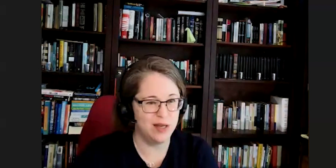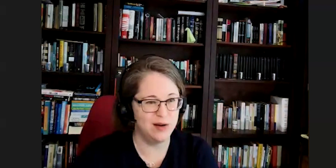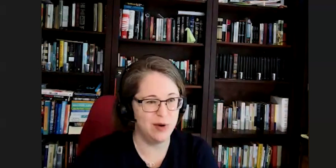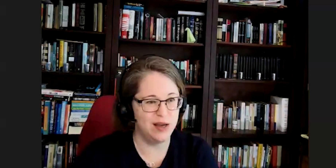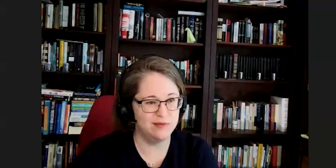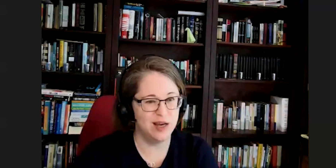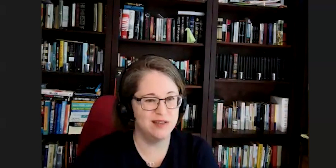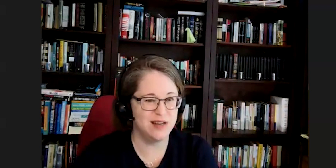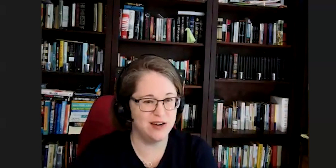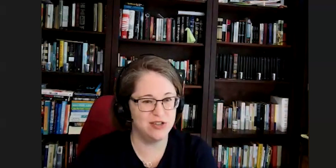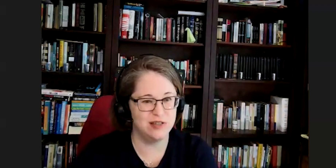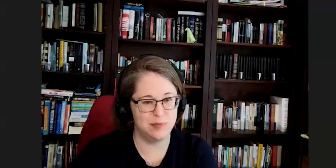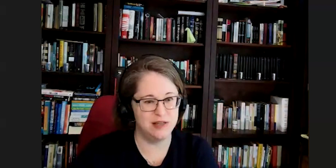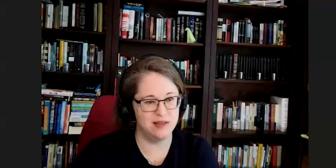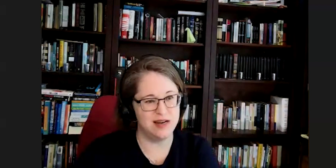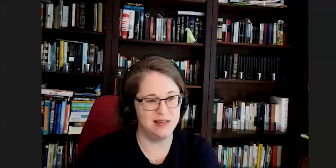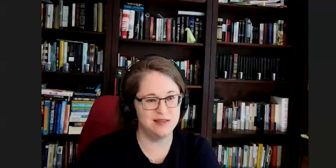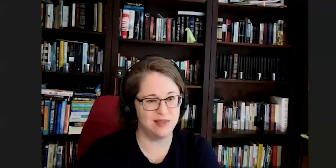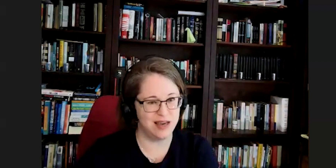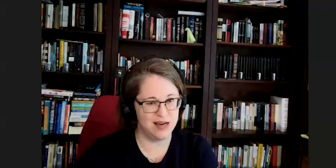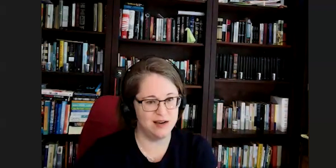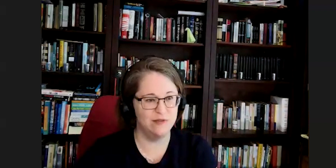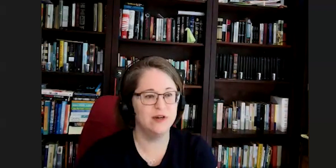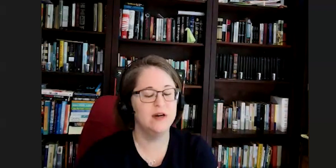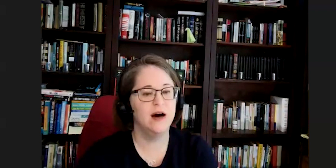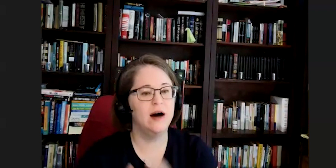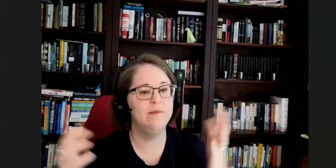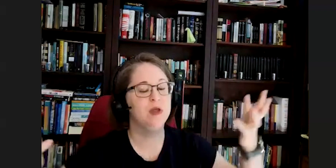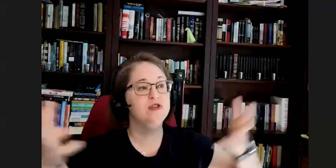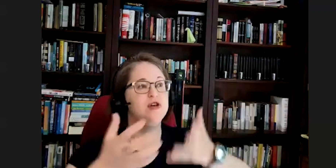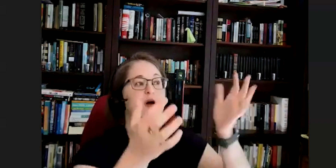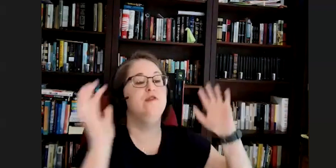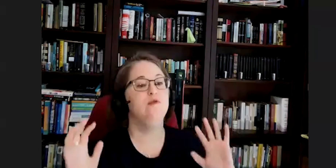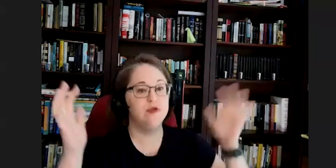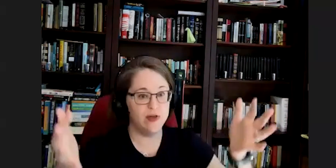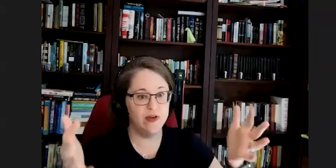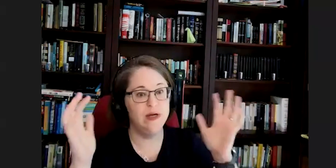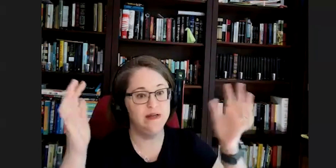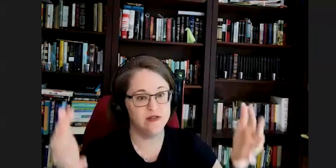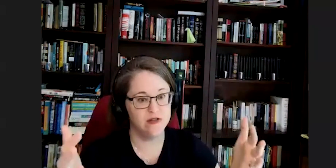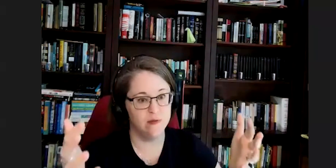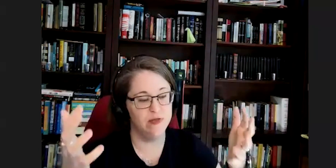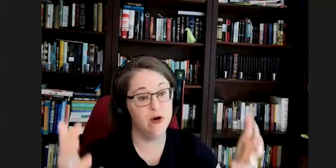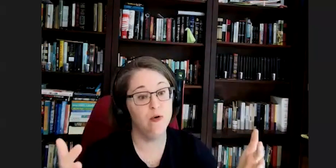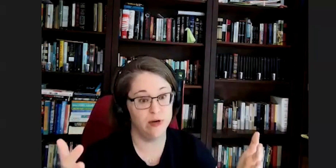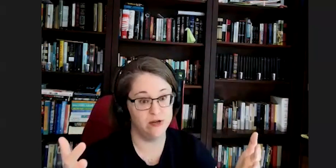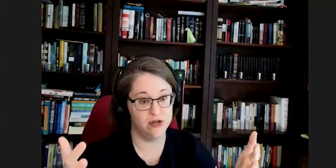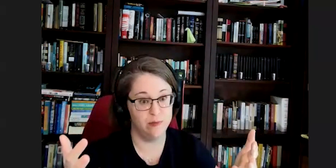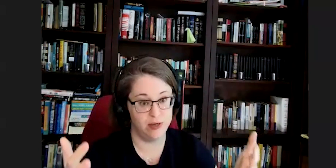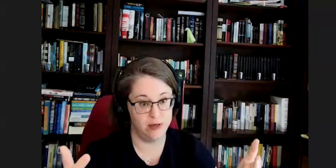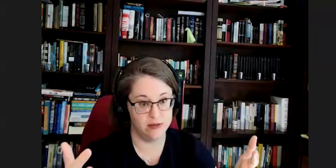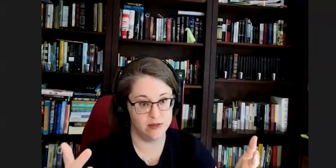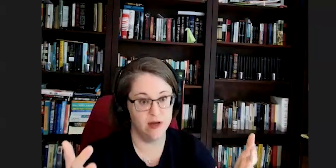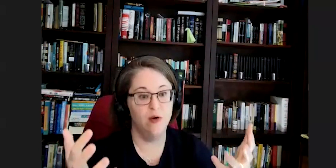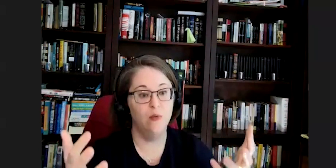help them in any way? Does it actually speak to the needs that they have? So I think we need to start with the